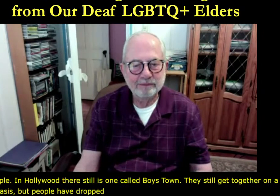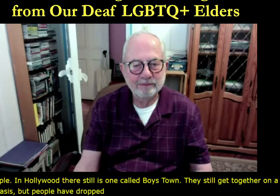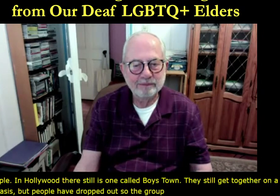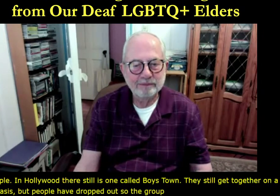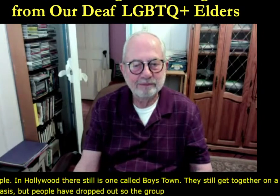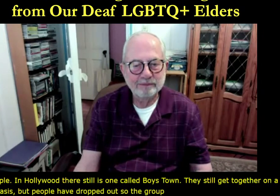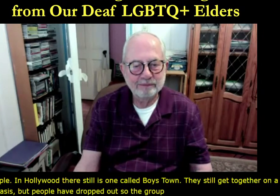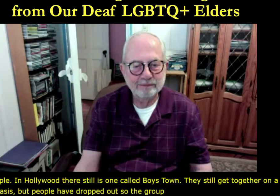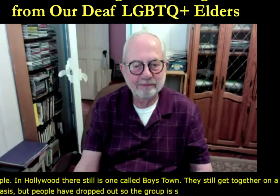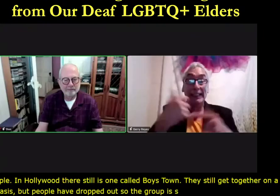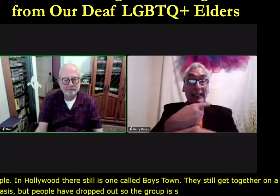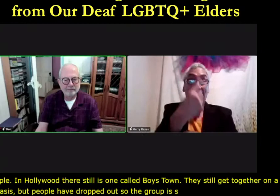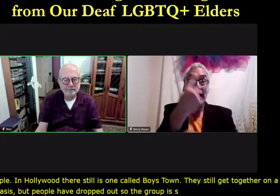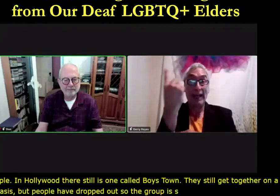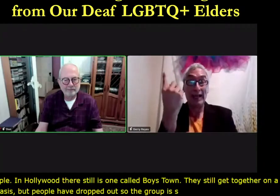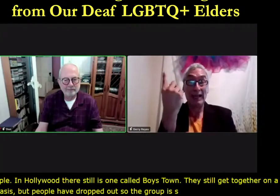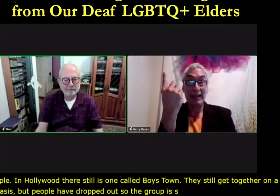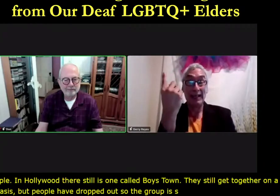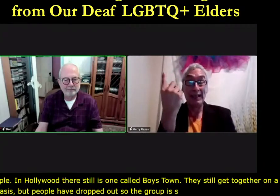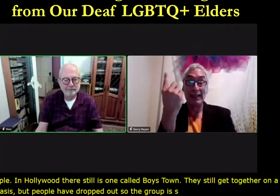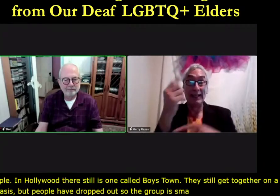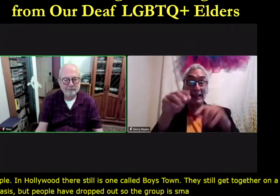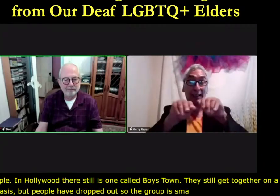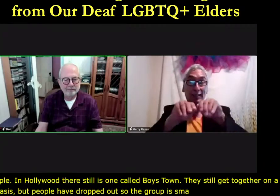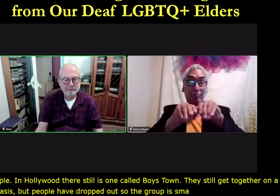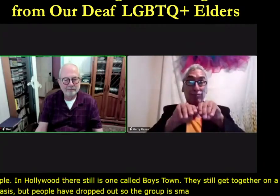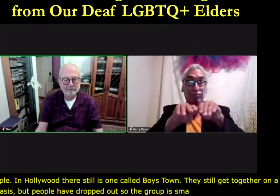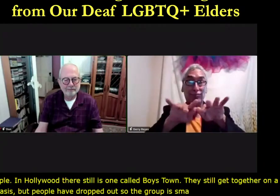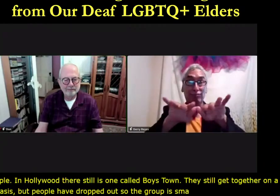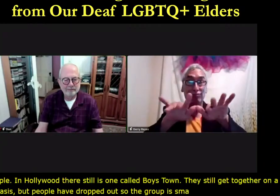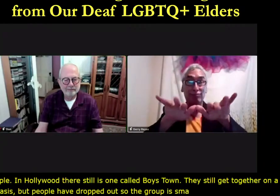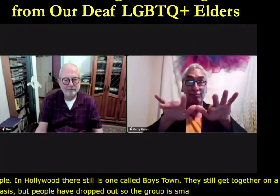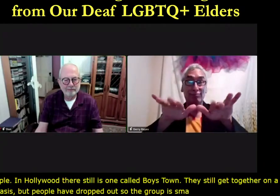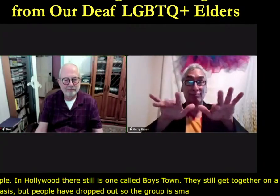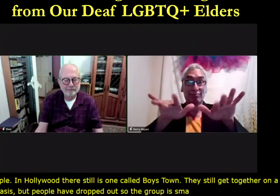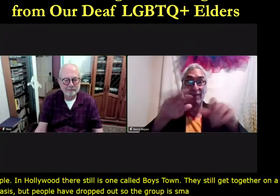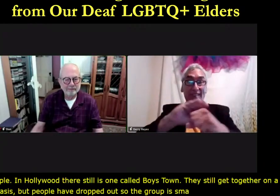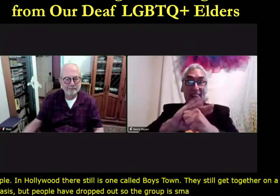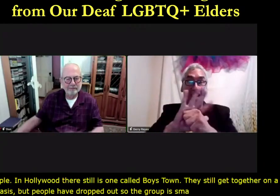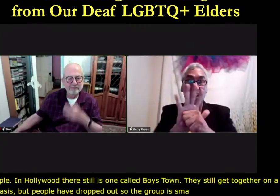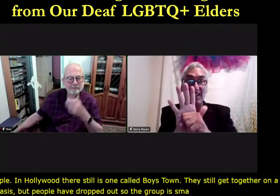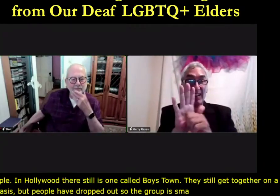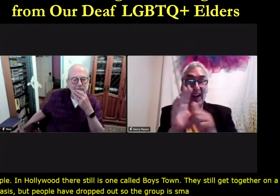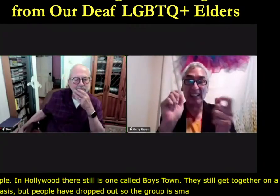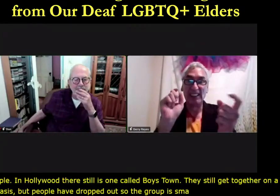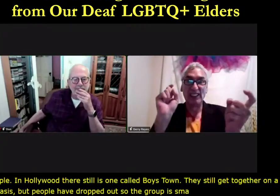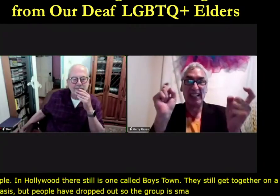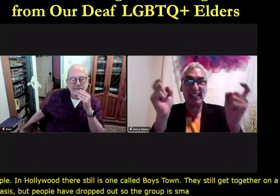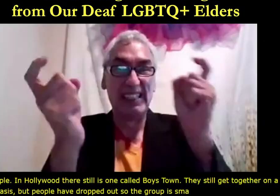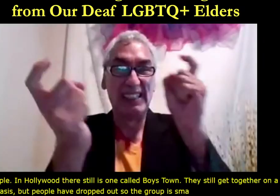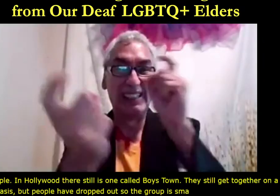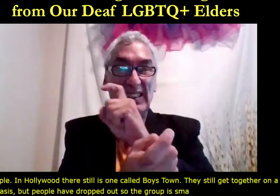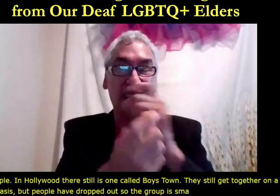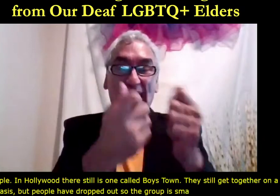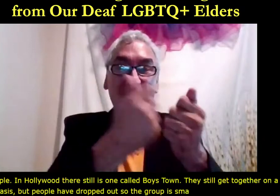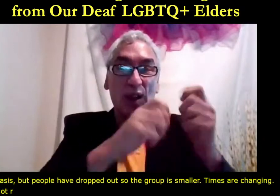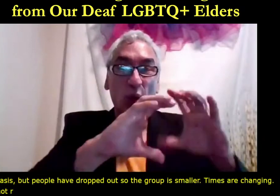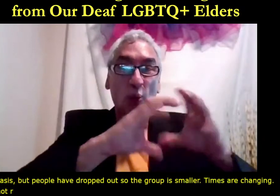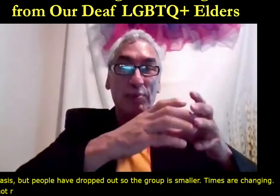back in our past we would hang out but nowadays everybody's kind of spread out doing their own thing especially with covet